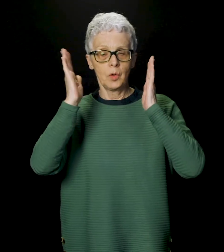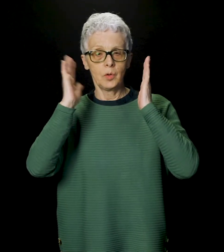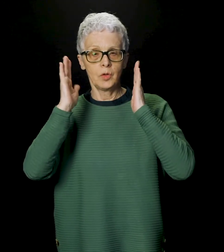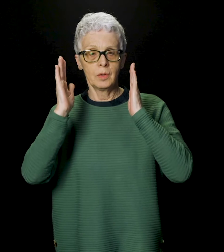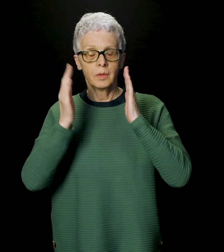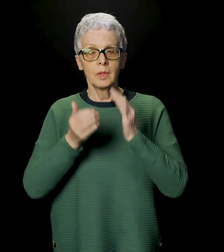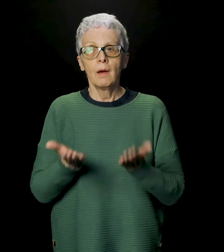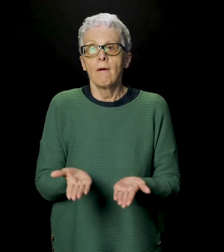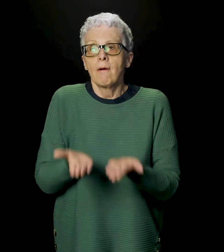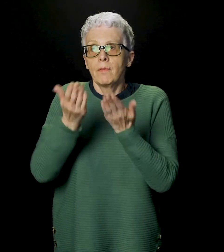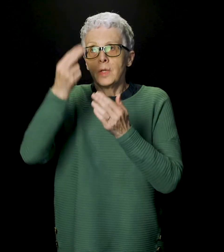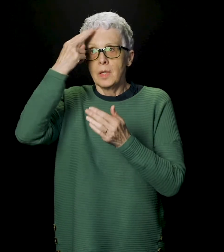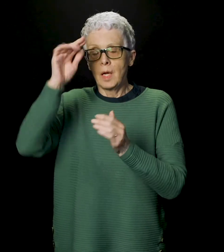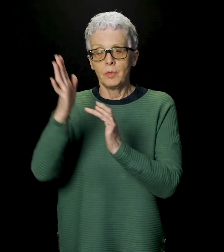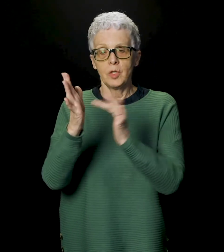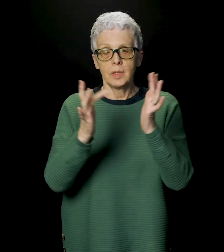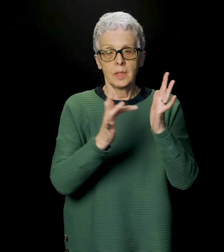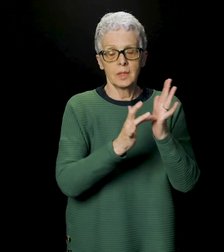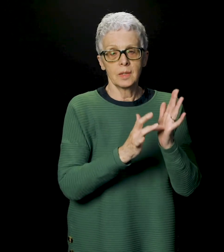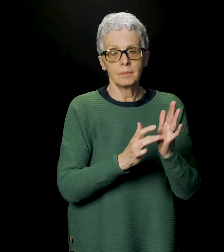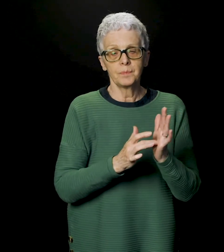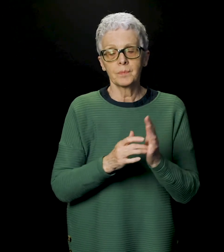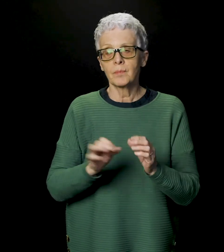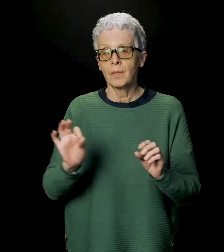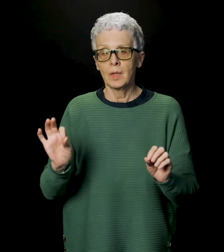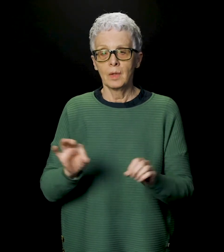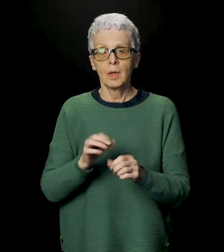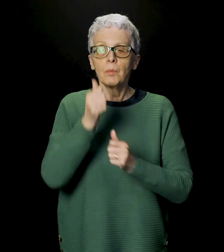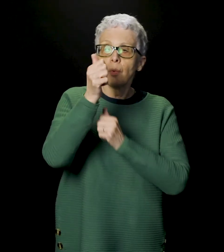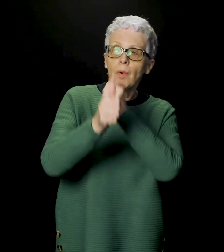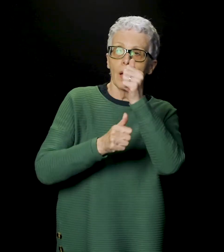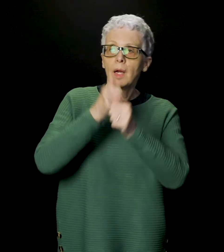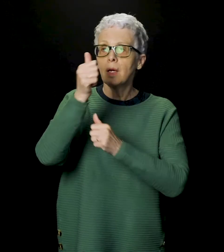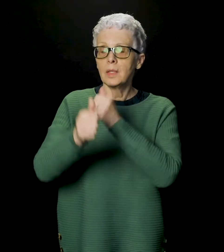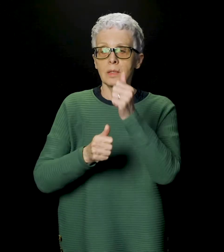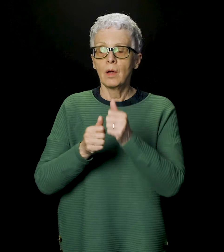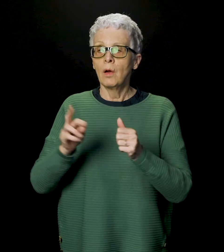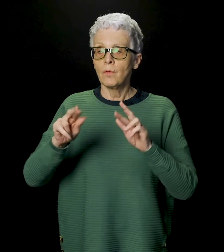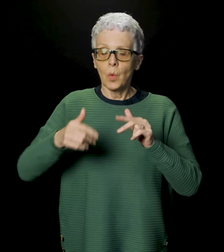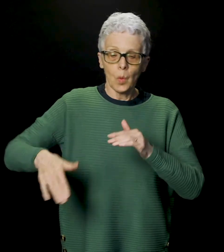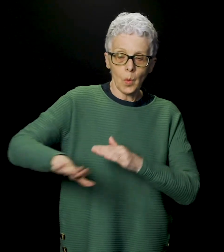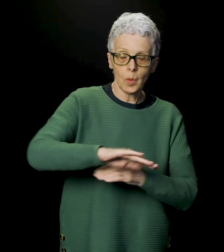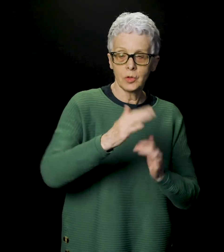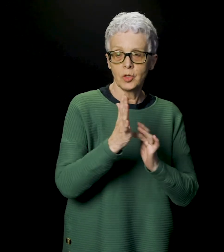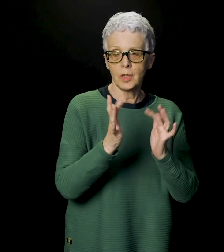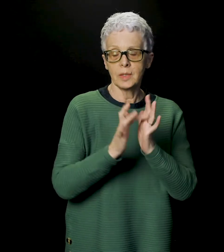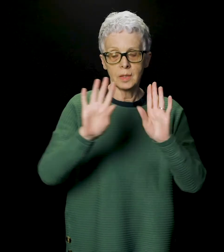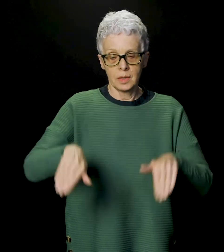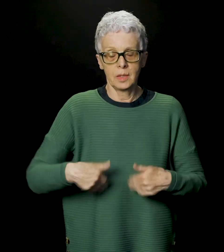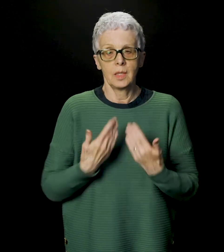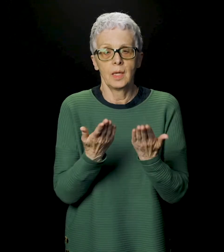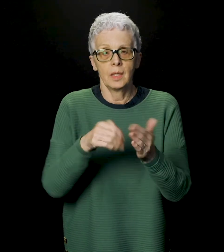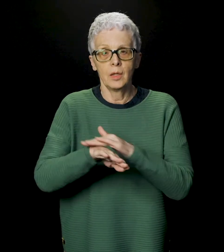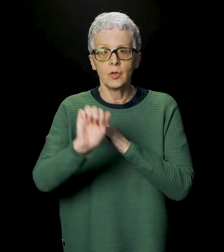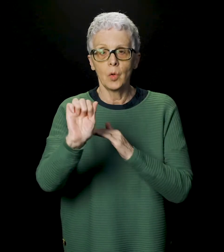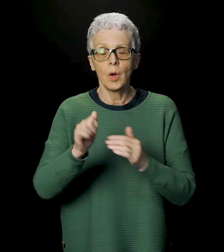Let me just lift the name of Jesus. Just give him the praise. Give him the praise for all that he's done, for the things that he's done in your life,